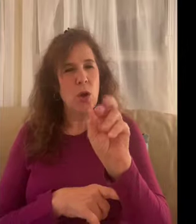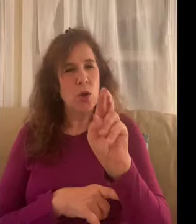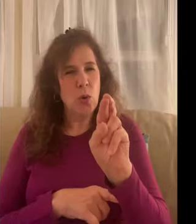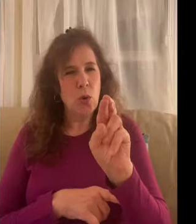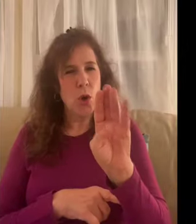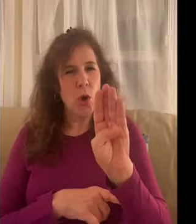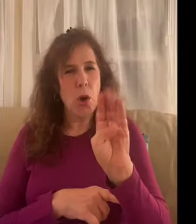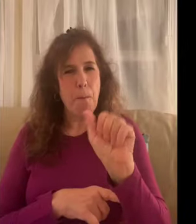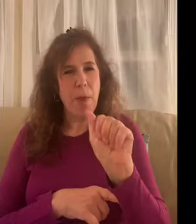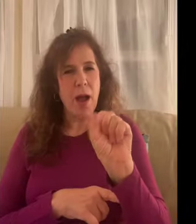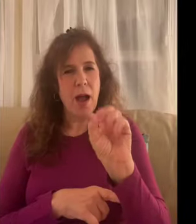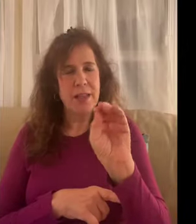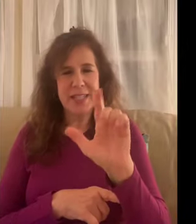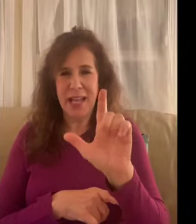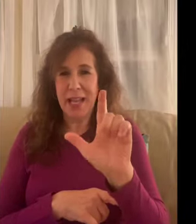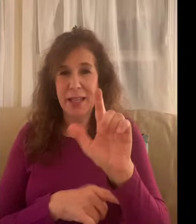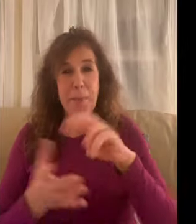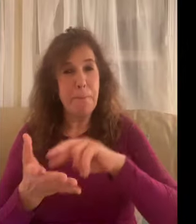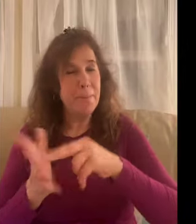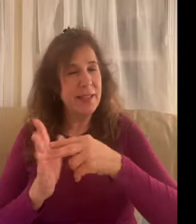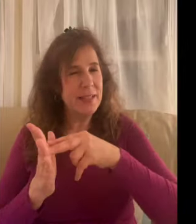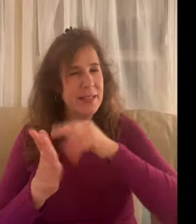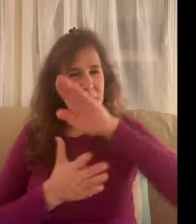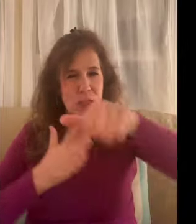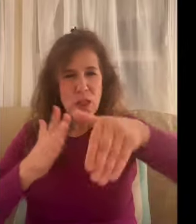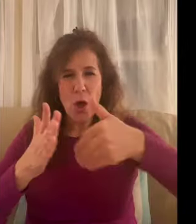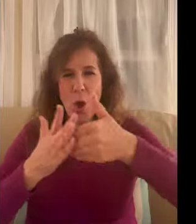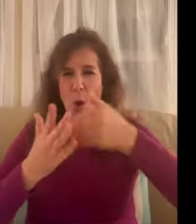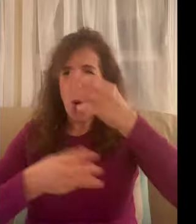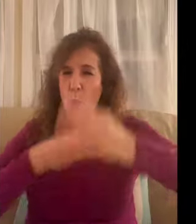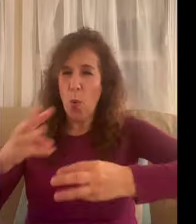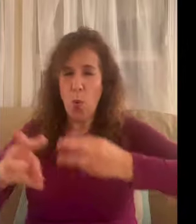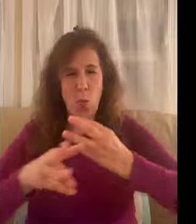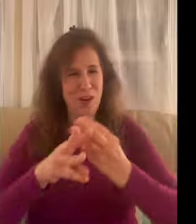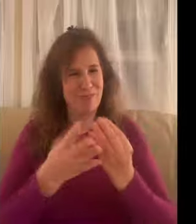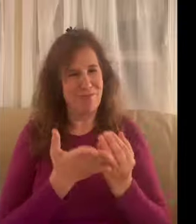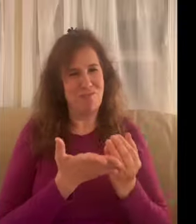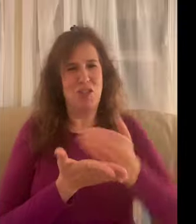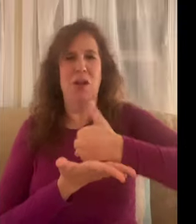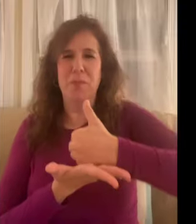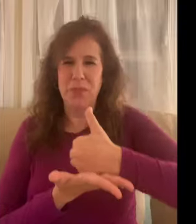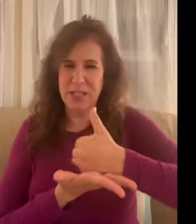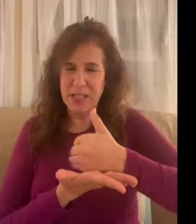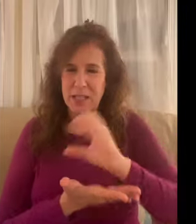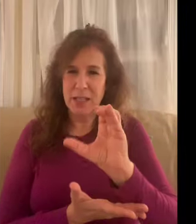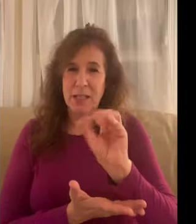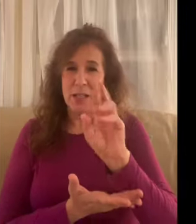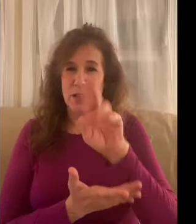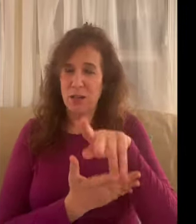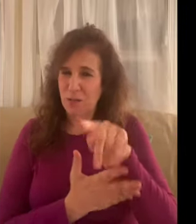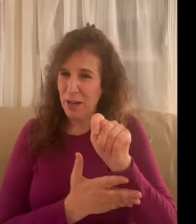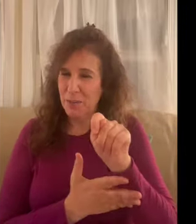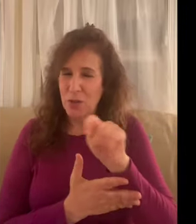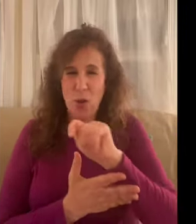basar, but it sounds like it's more than it's an expression that is more than